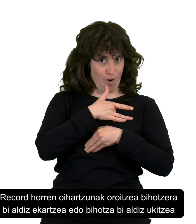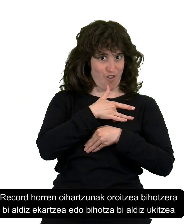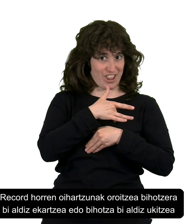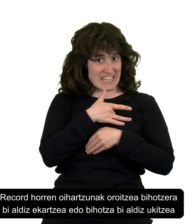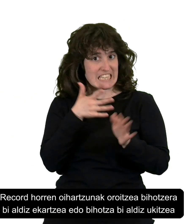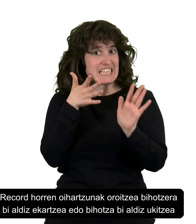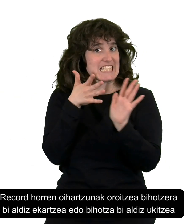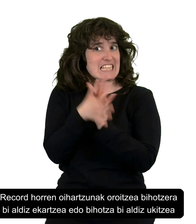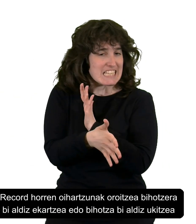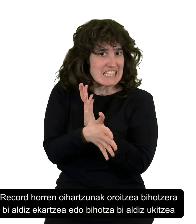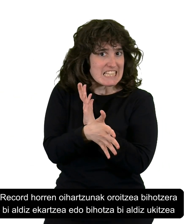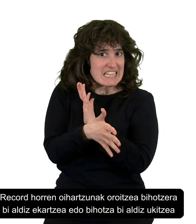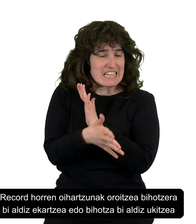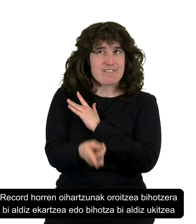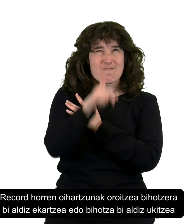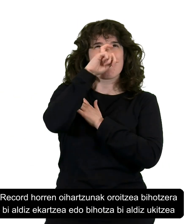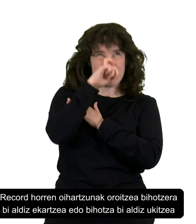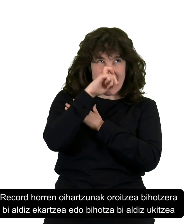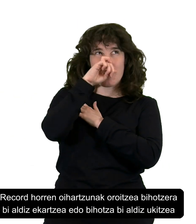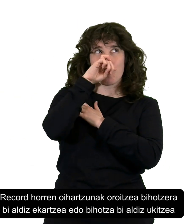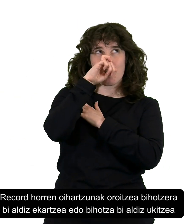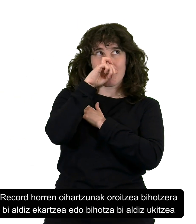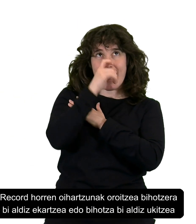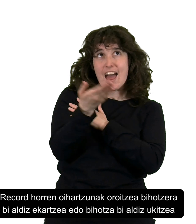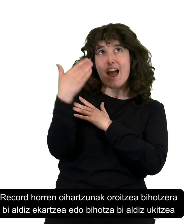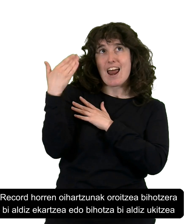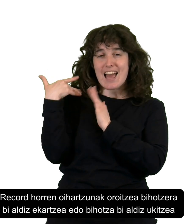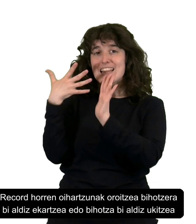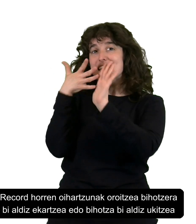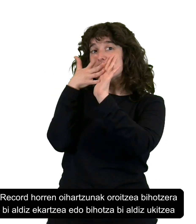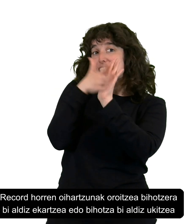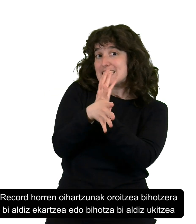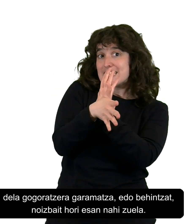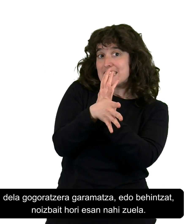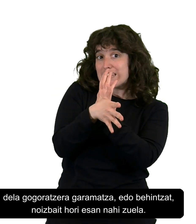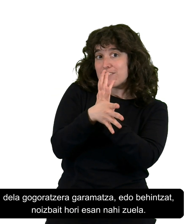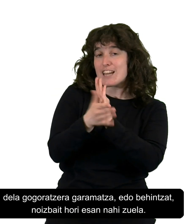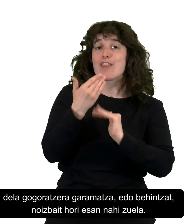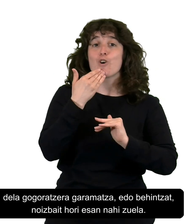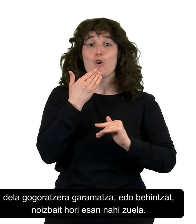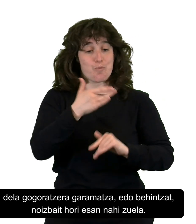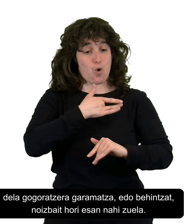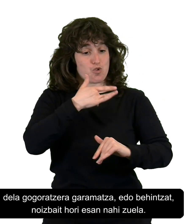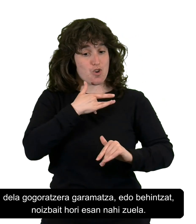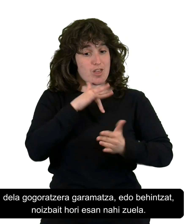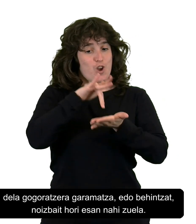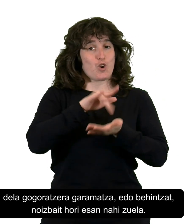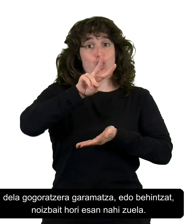oihartzunak oroitzea bihotzera bi aldiz ekartzea edo bihotza bi aldiz ukitzea dela gogoratzea garamatza, edo